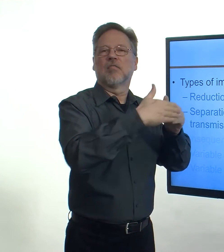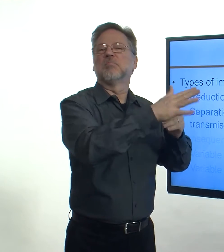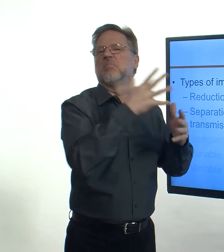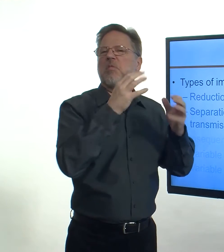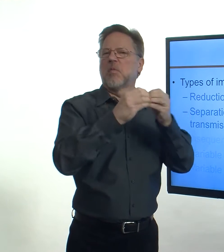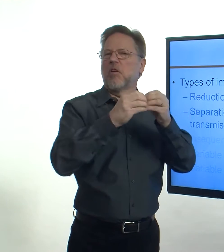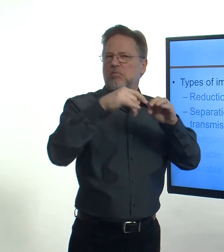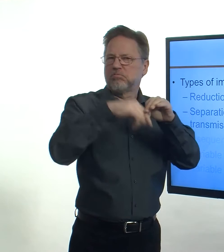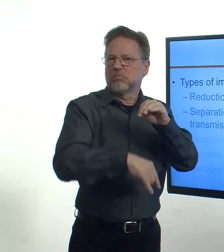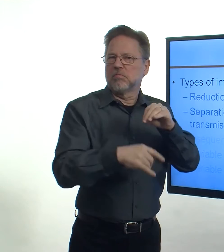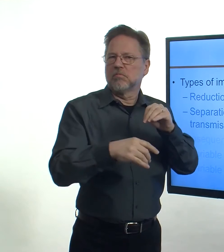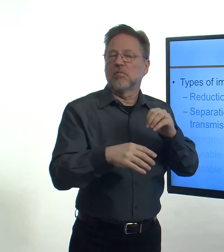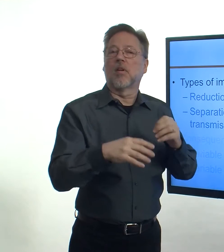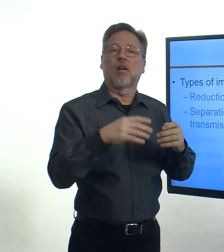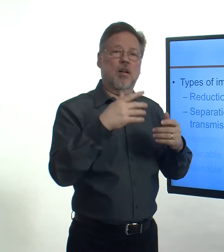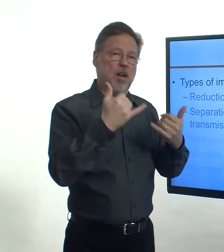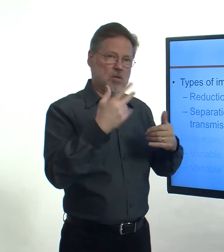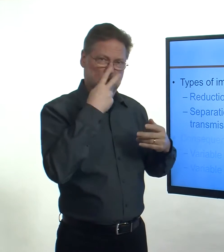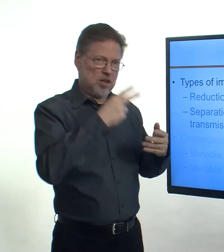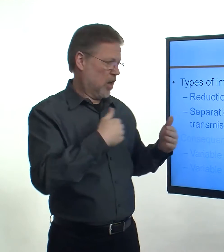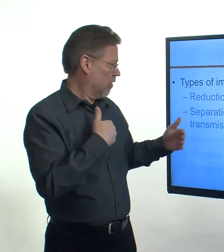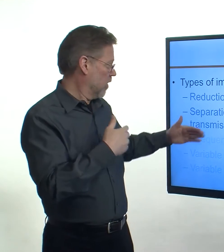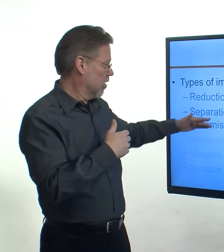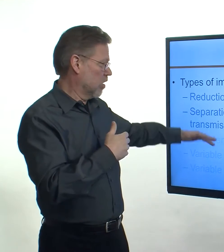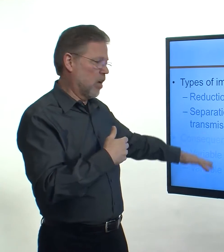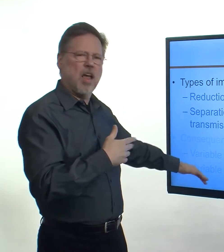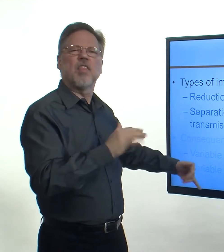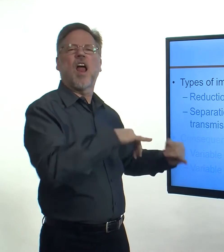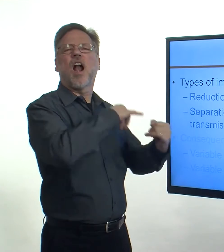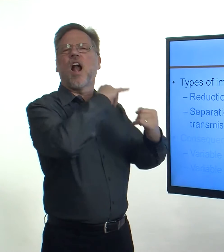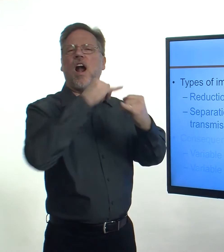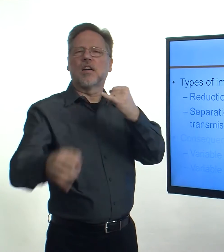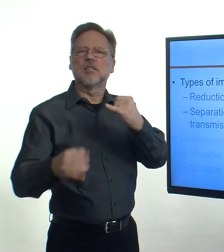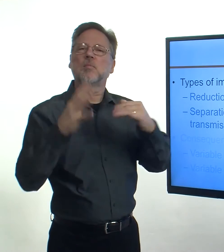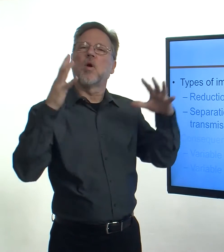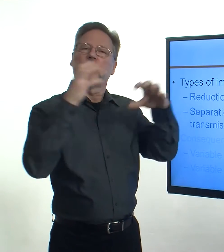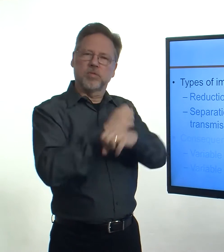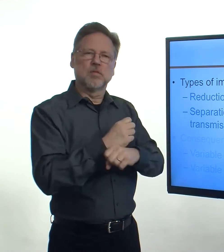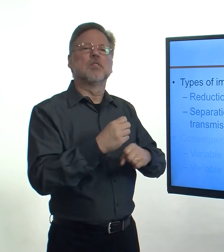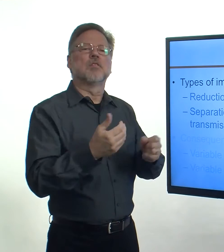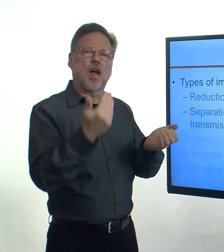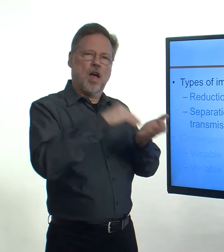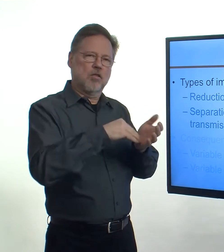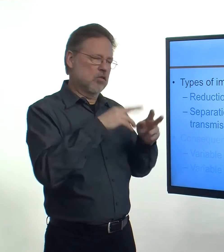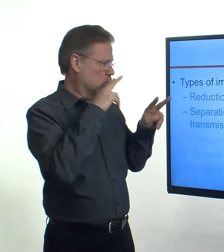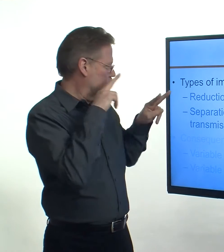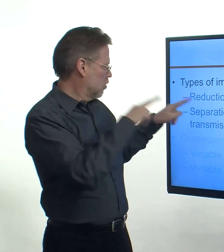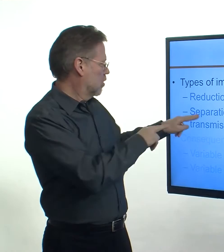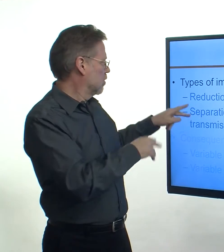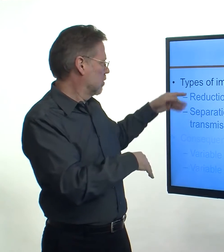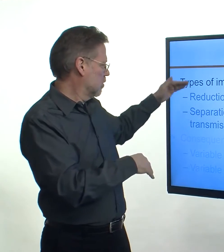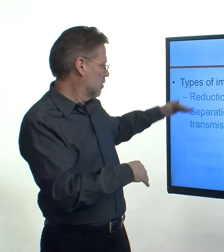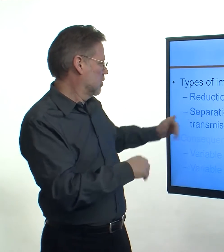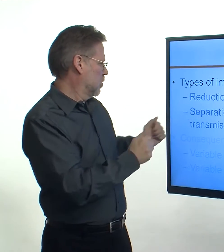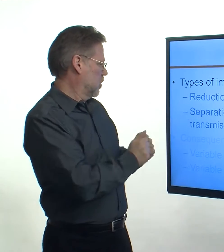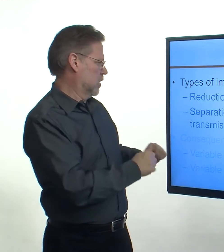I'll talk about this in more detail. I'll go over this grayed out part at the end when I summarize this discussion.